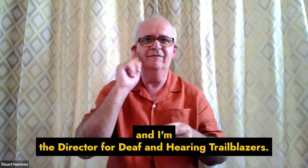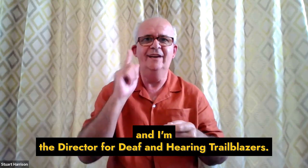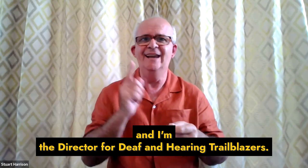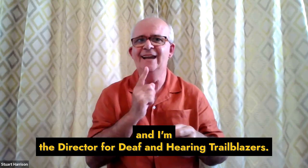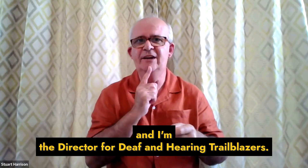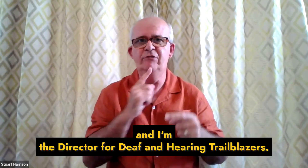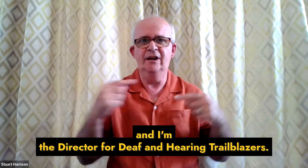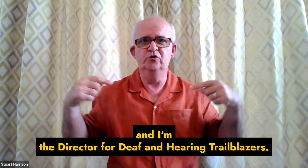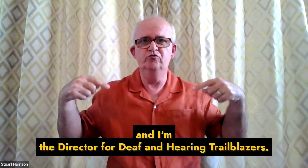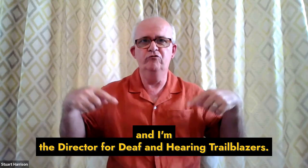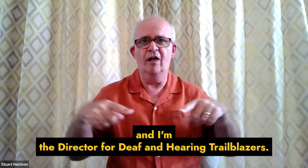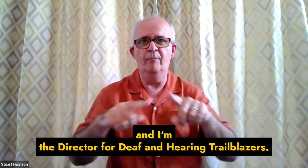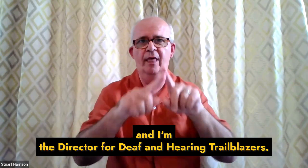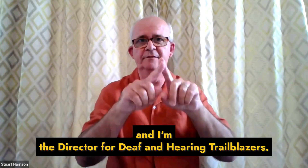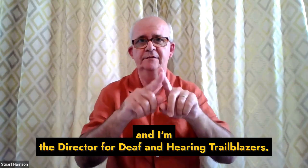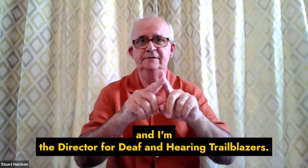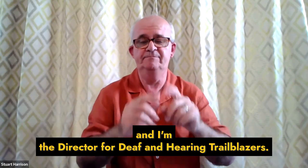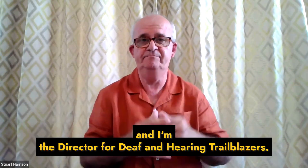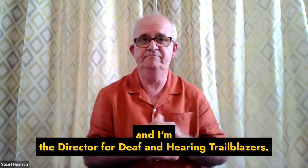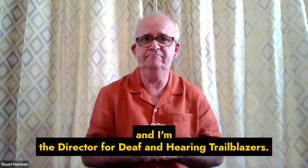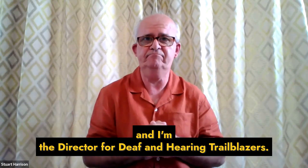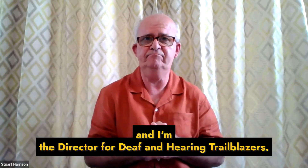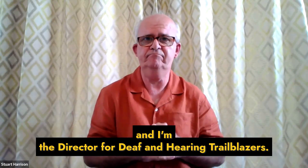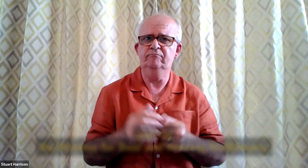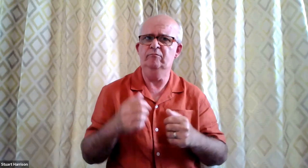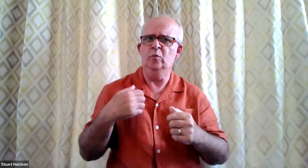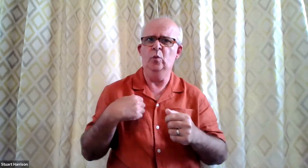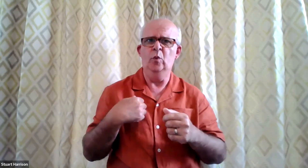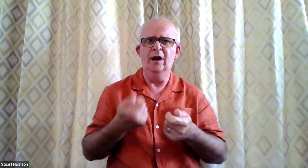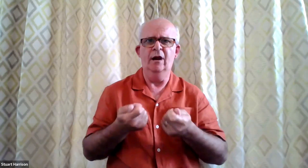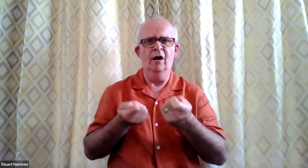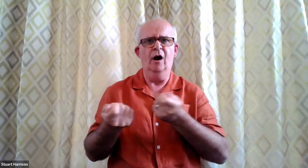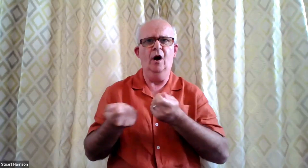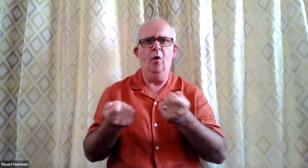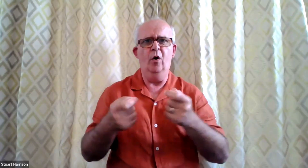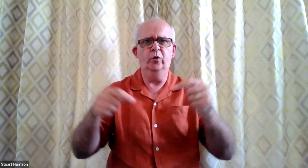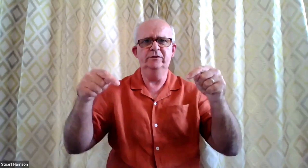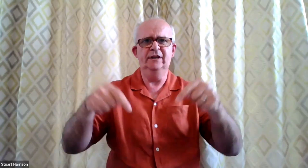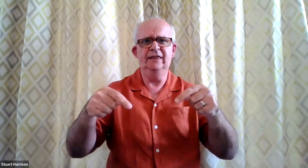and I'm the director for Deaf and Hearing Trailblazers.